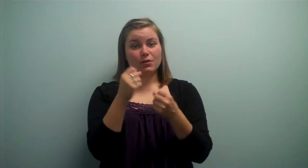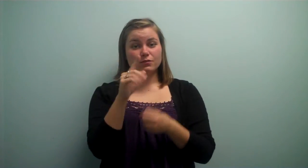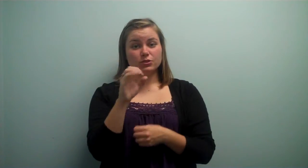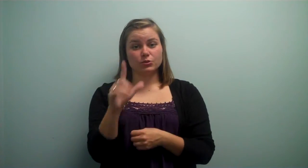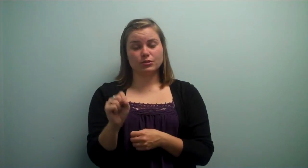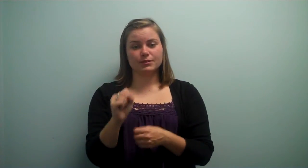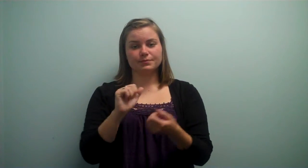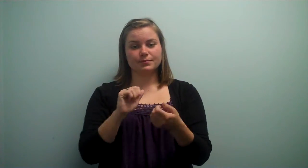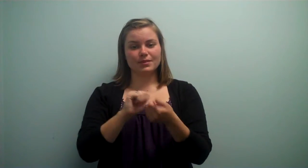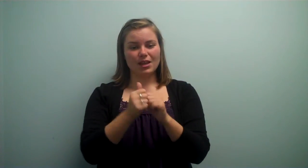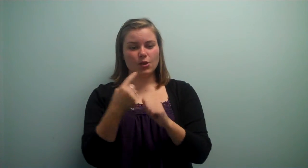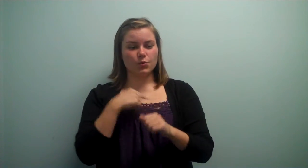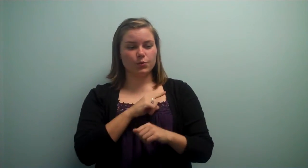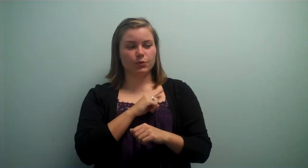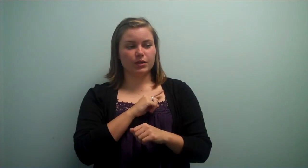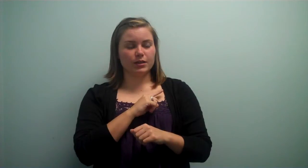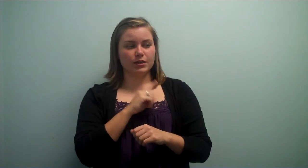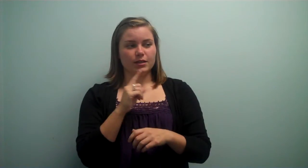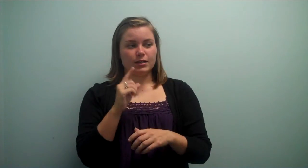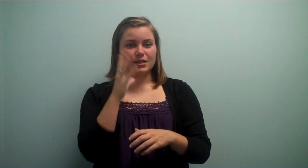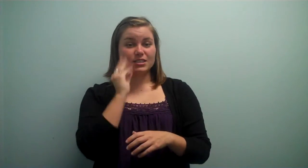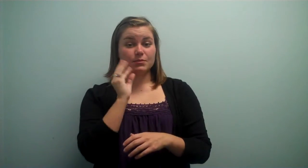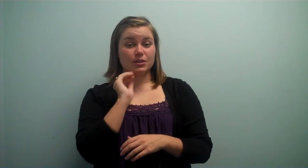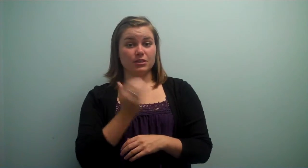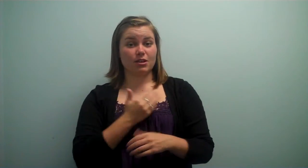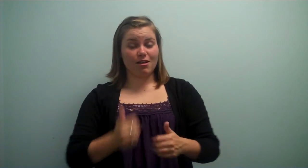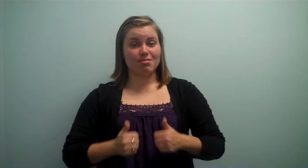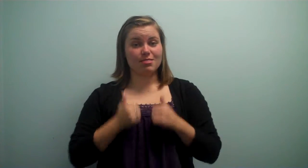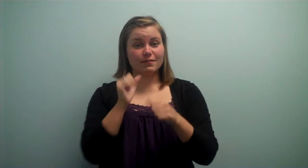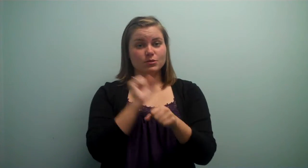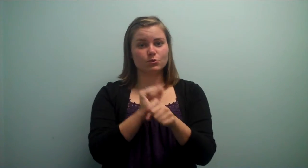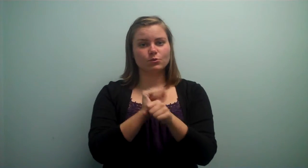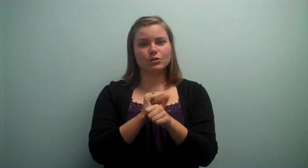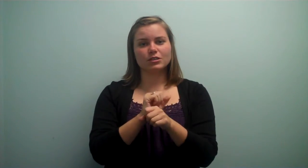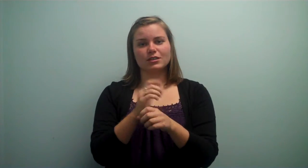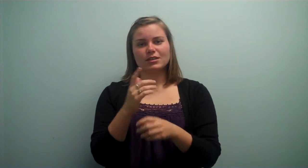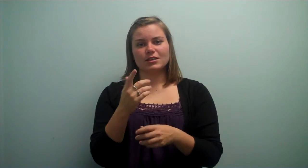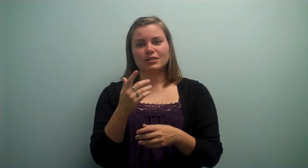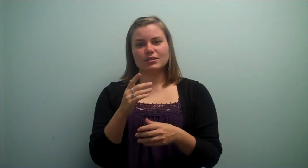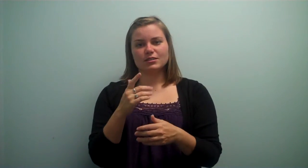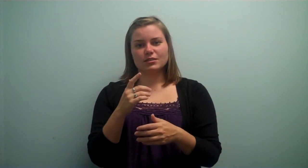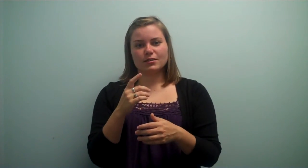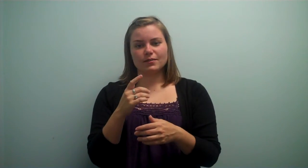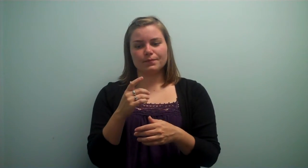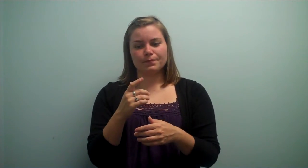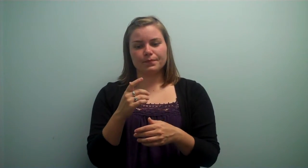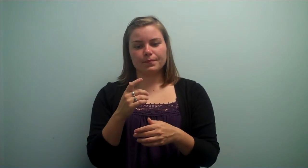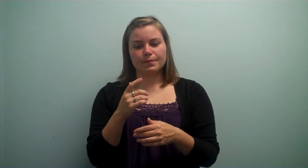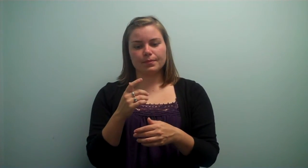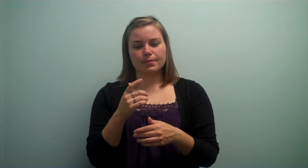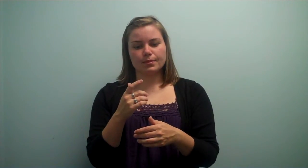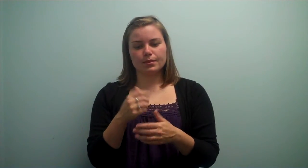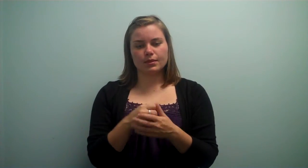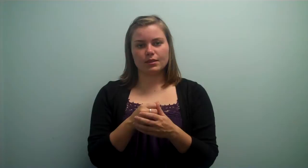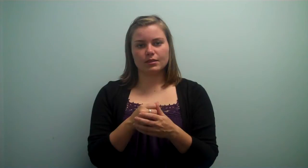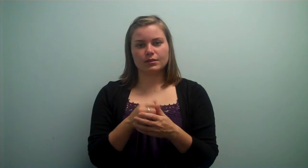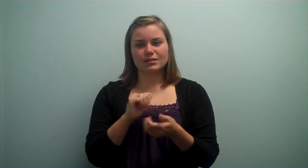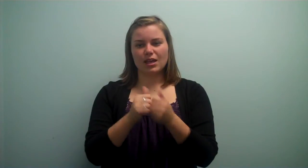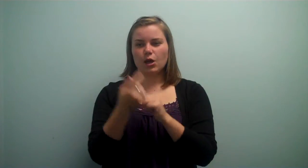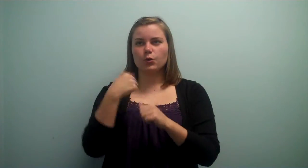we experience our life's work, and indeed our lives, is to a great degree a function of what we tell ourselves.